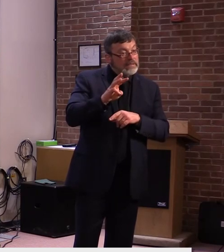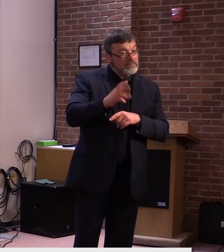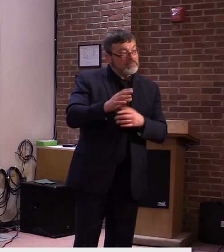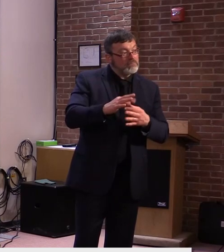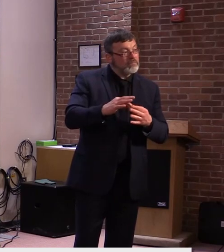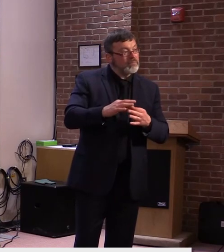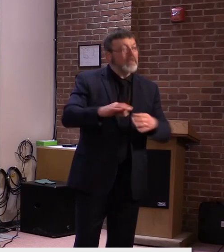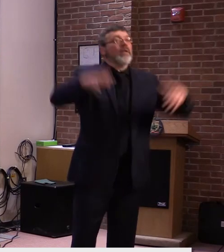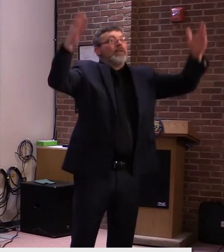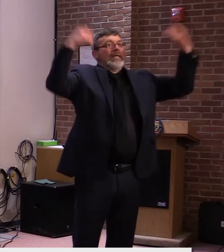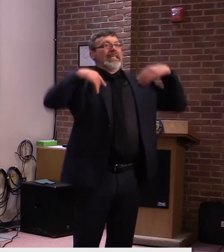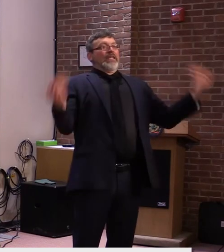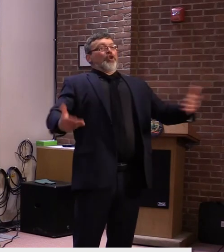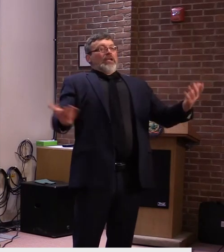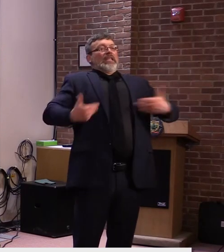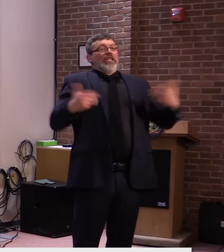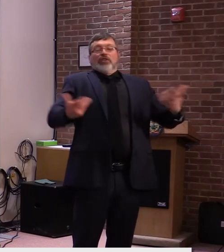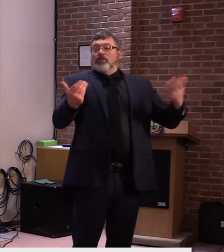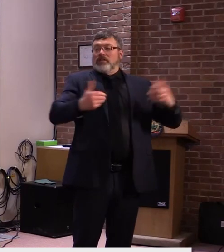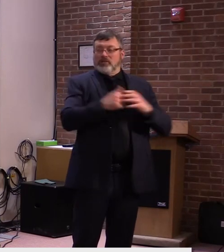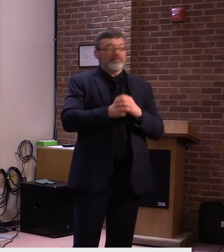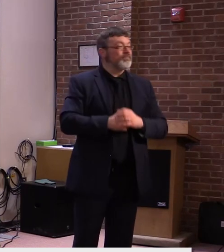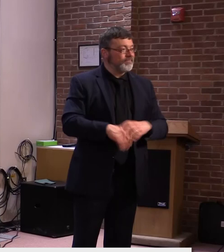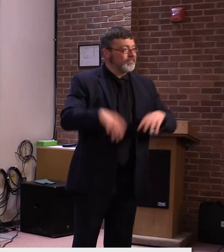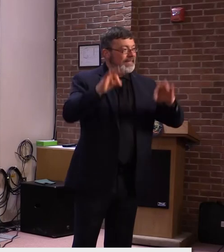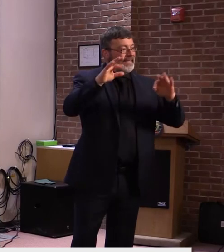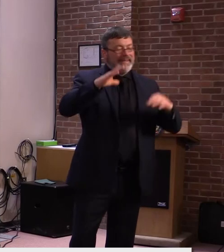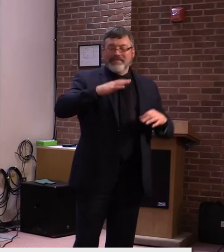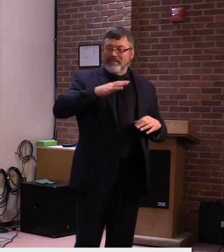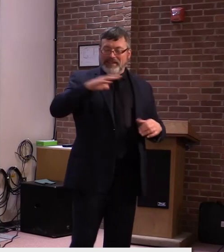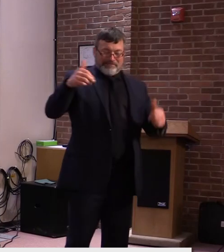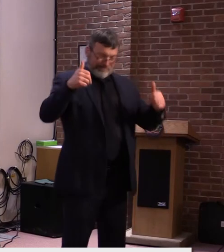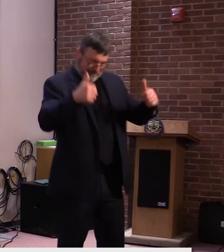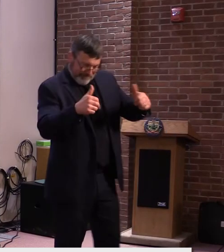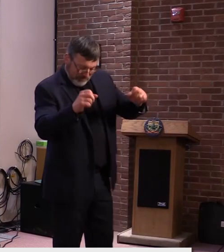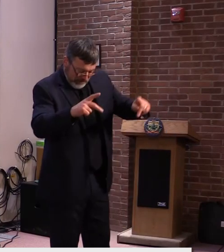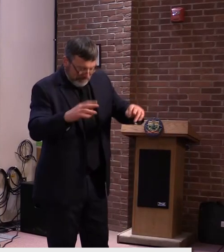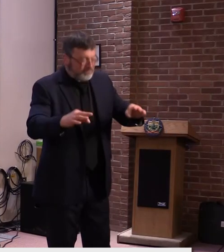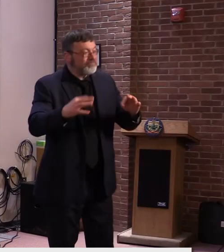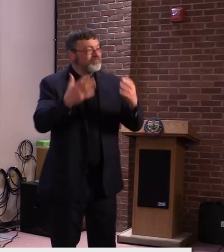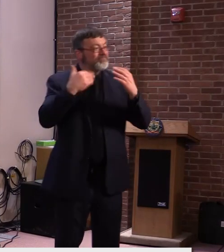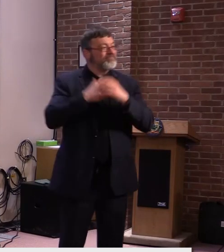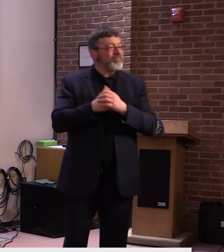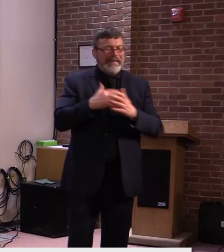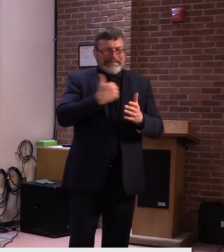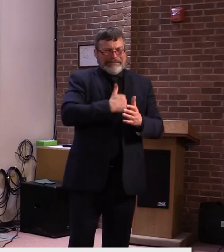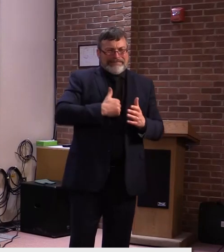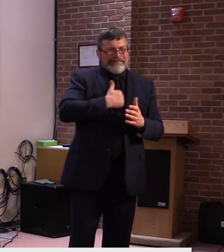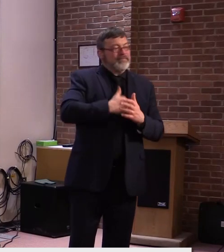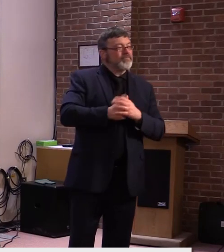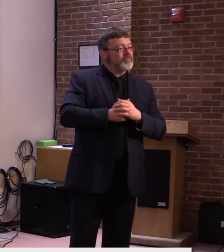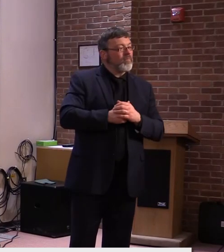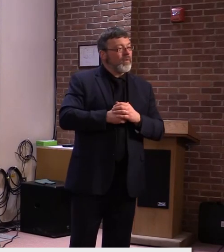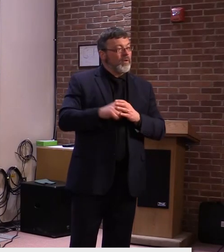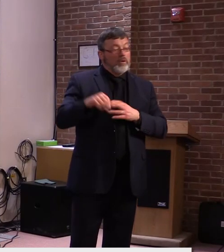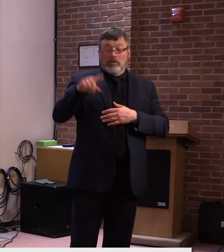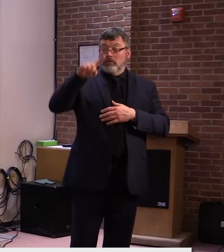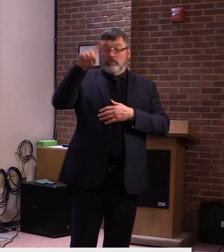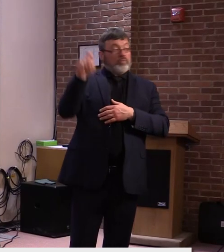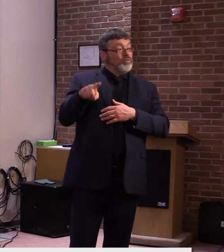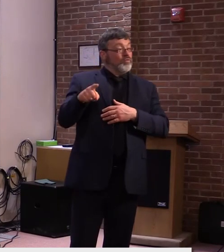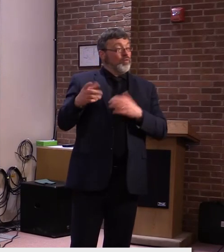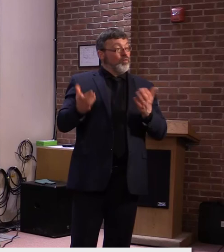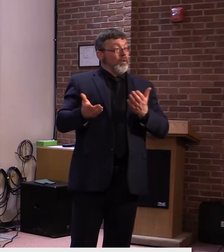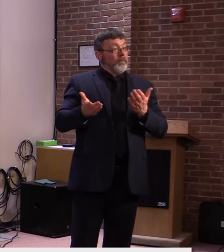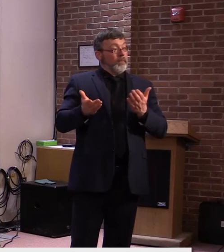Hi, I'm here. Hello, can you hear me? Yeah, hello. Go ahead, Mike. Okay, no, sorry about that. All right, so my question is, Pfizer just